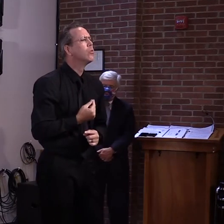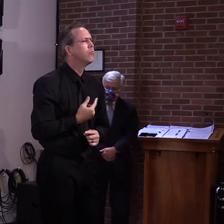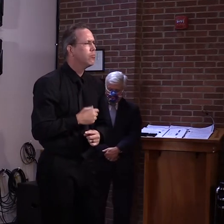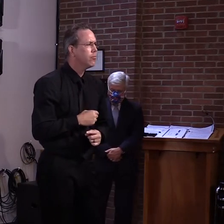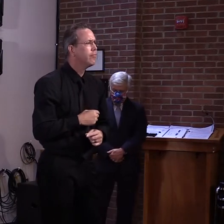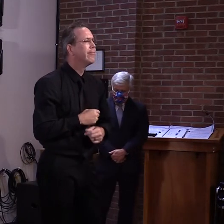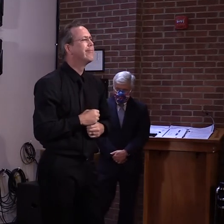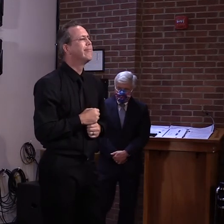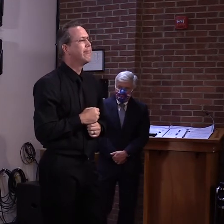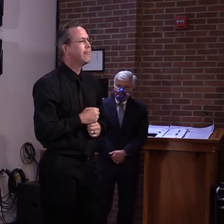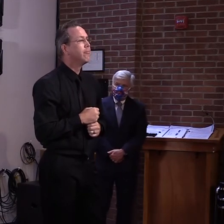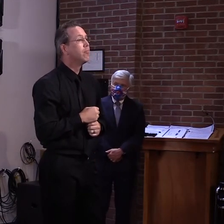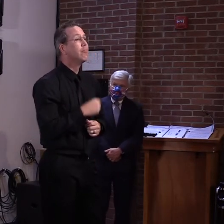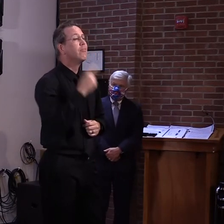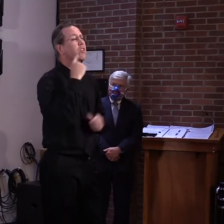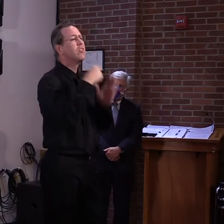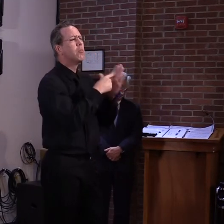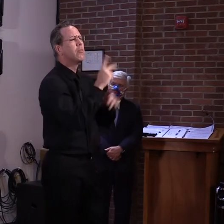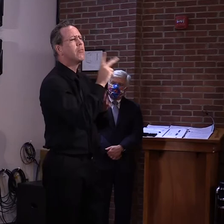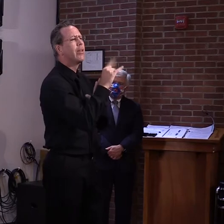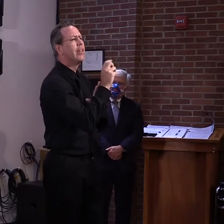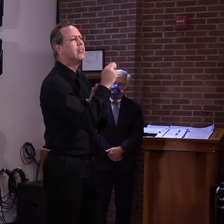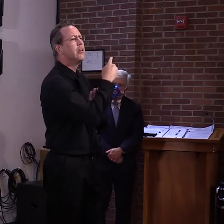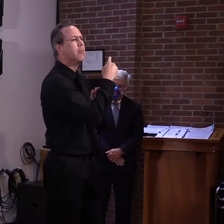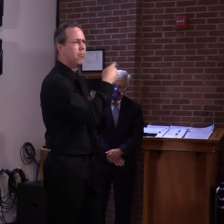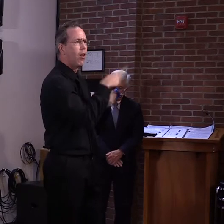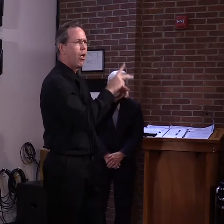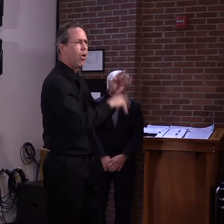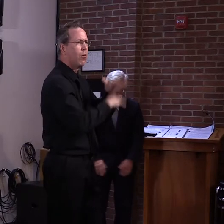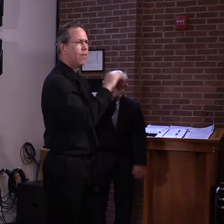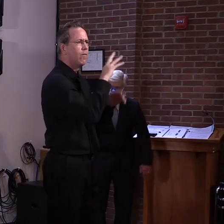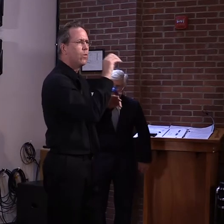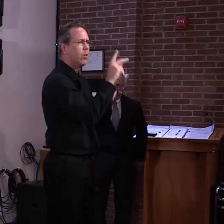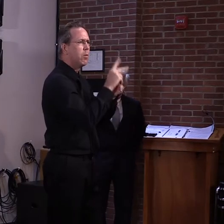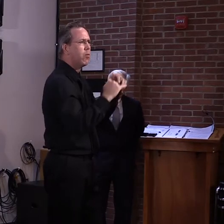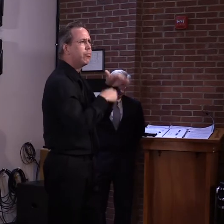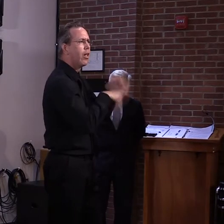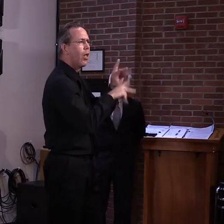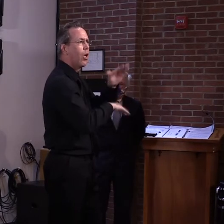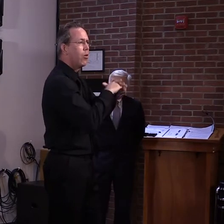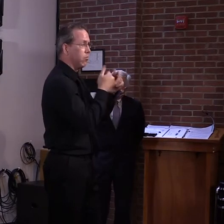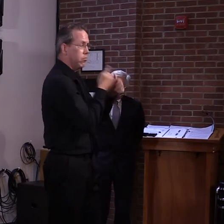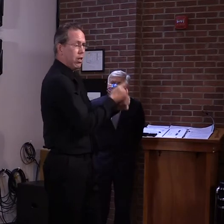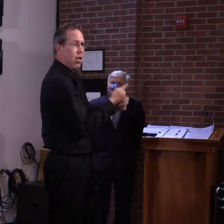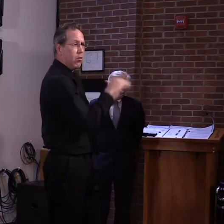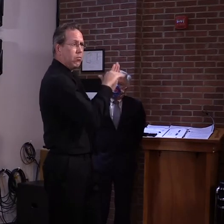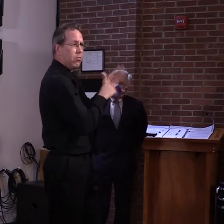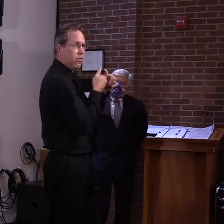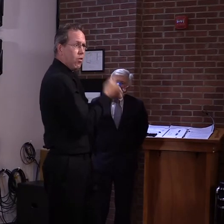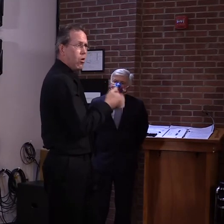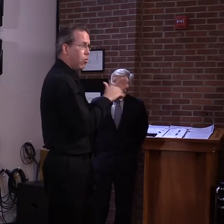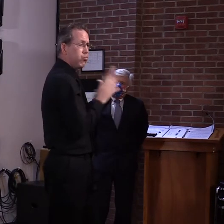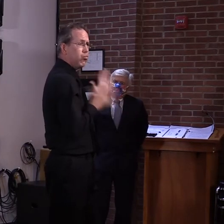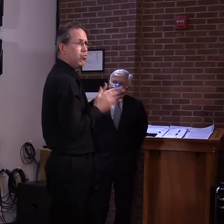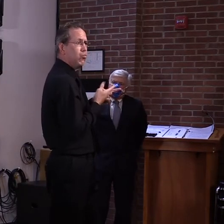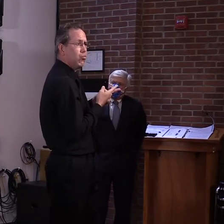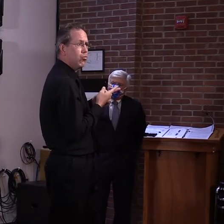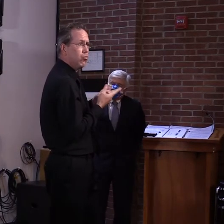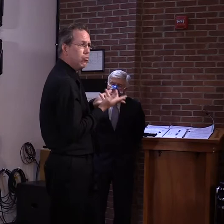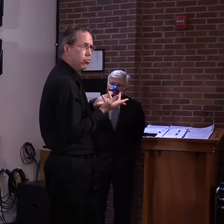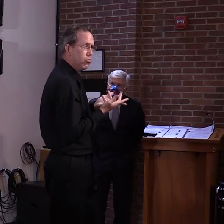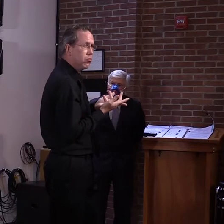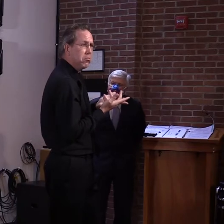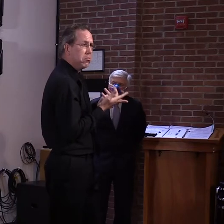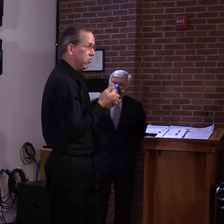how the owner did all the right things, and the staff did, and from there it was just about trying